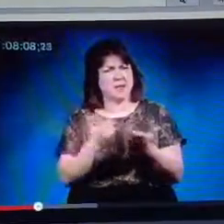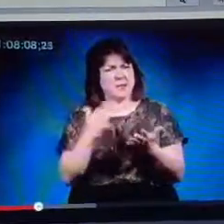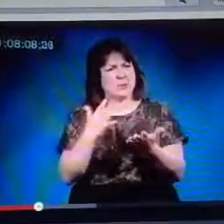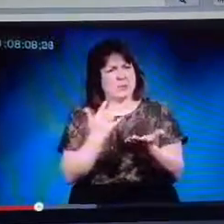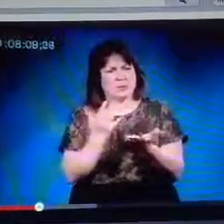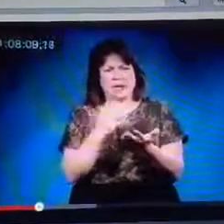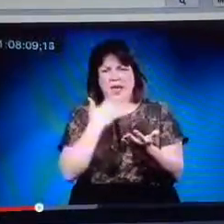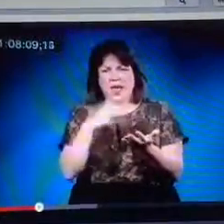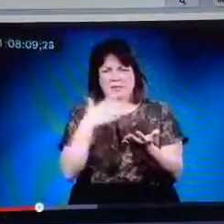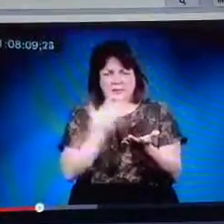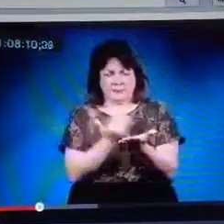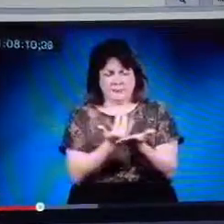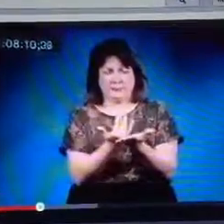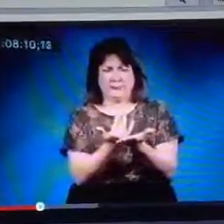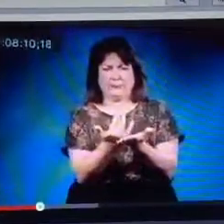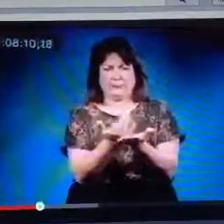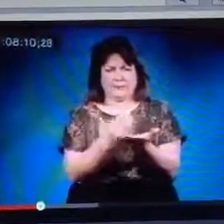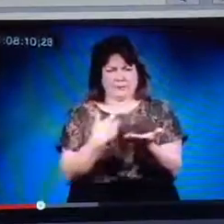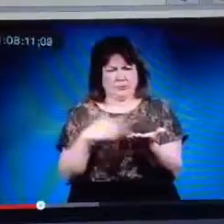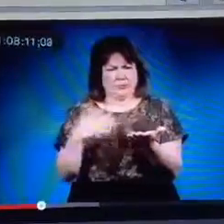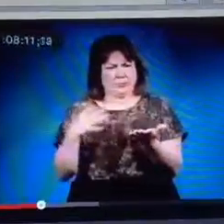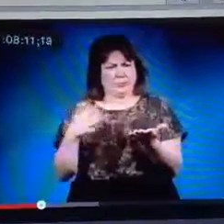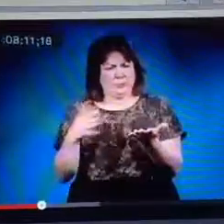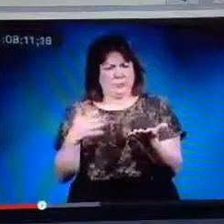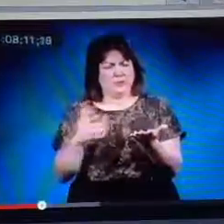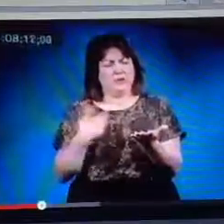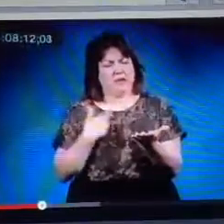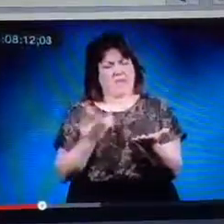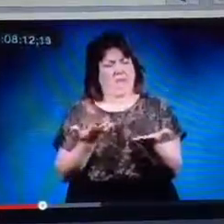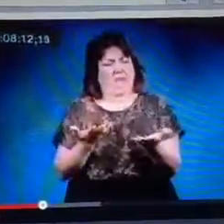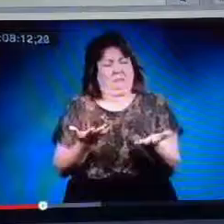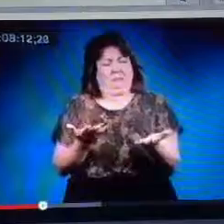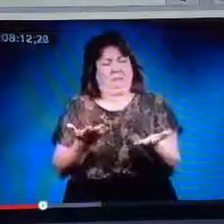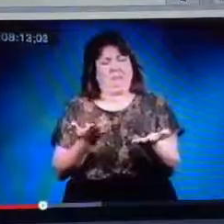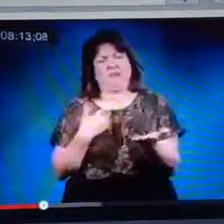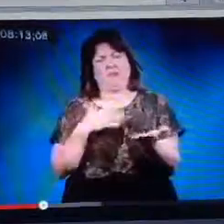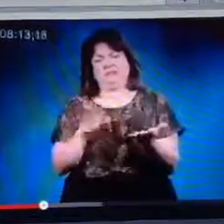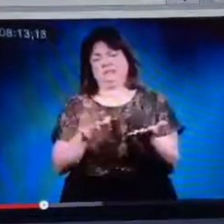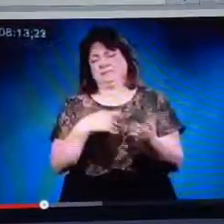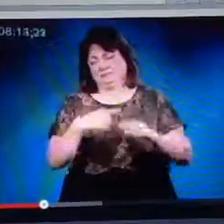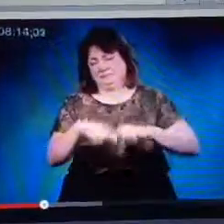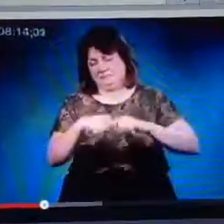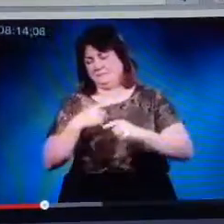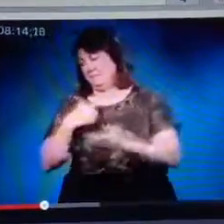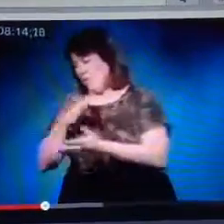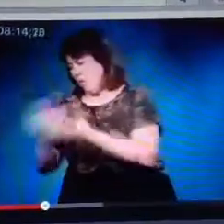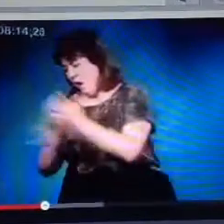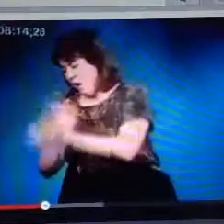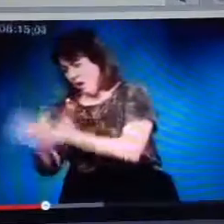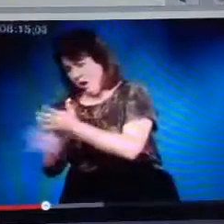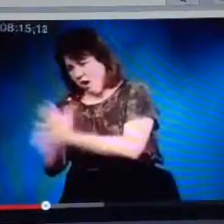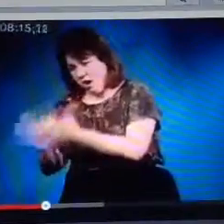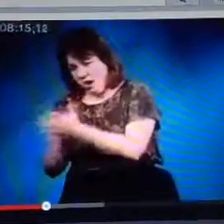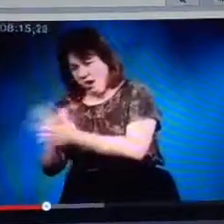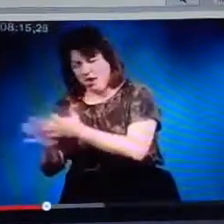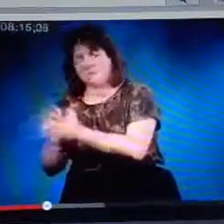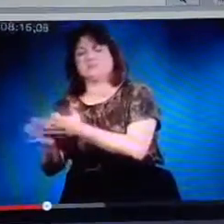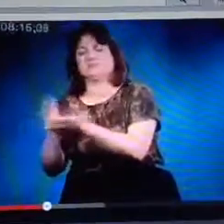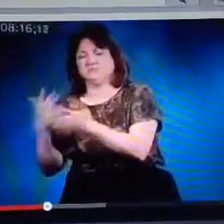my hands started to feel hot, like if they were burning. And I thought, oh, alright, well, I'm just going to take a break